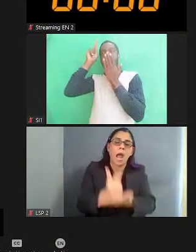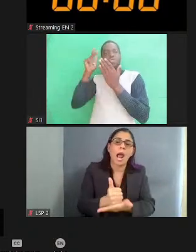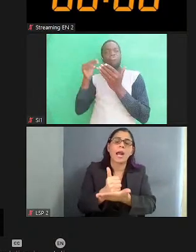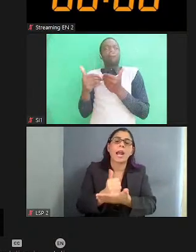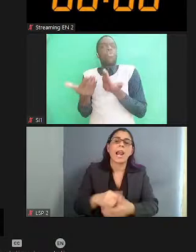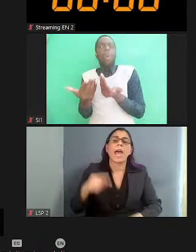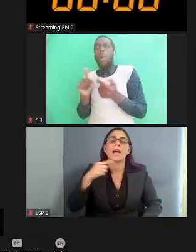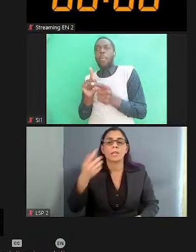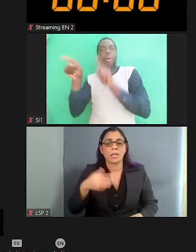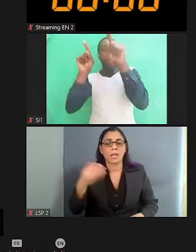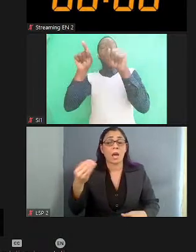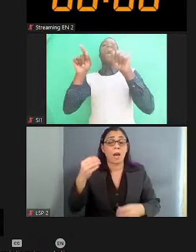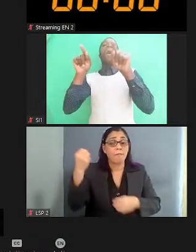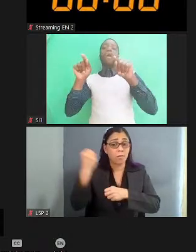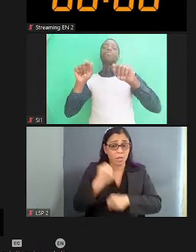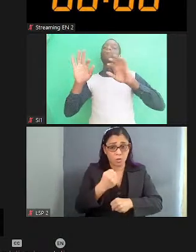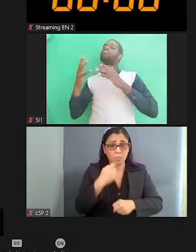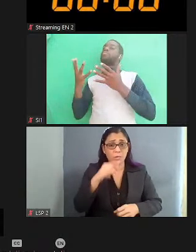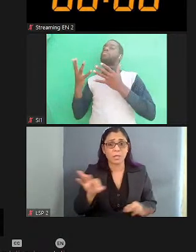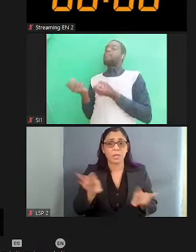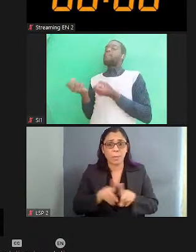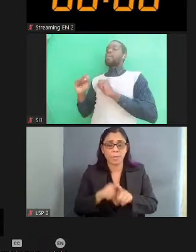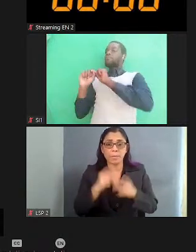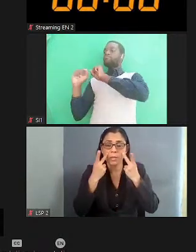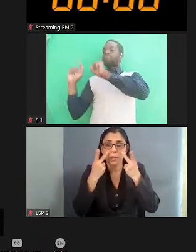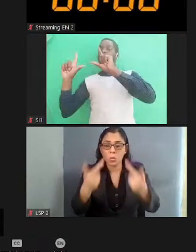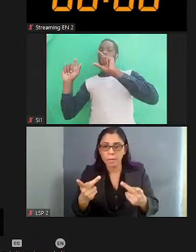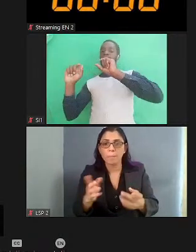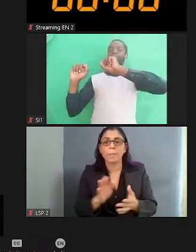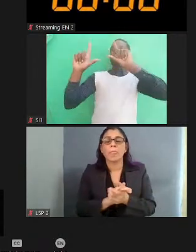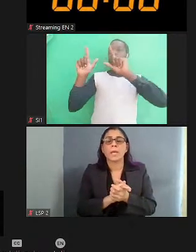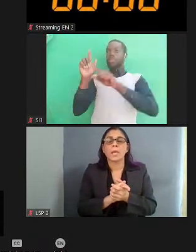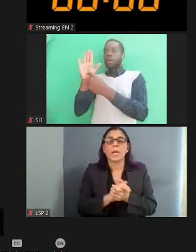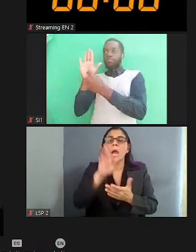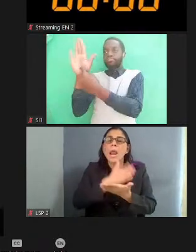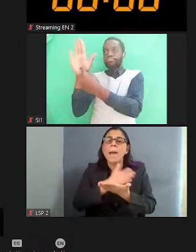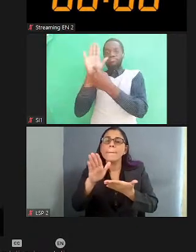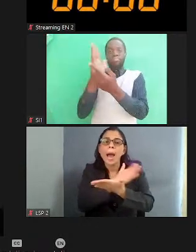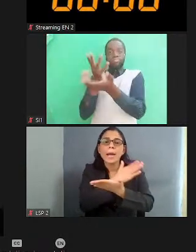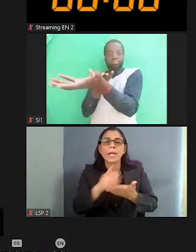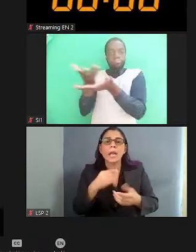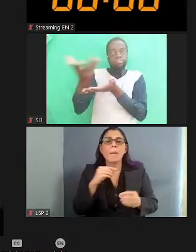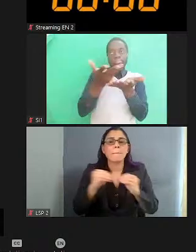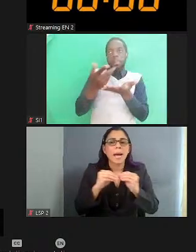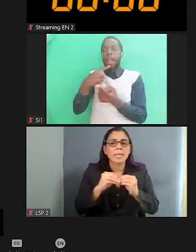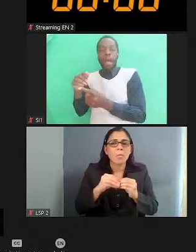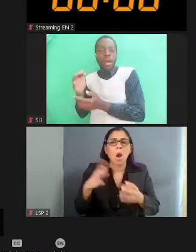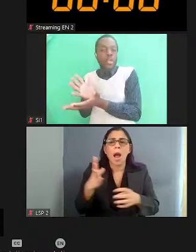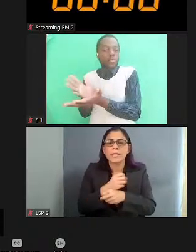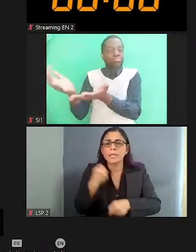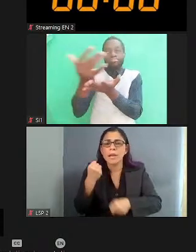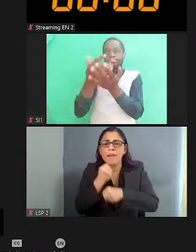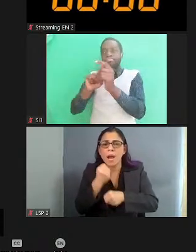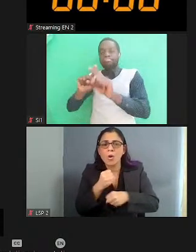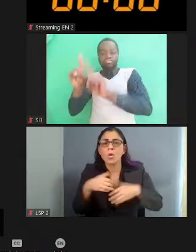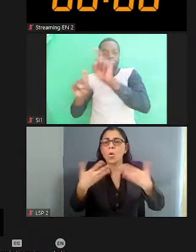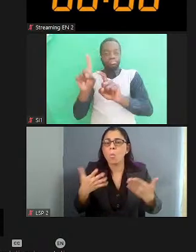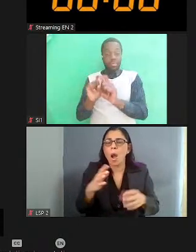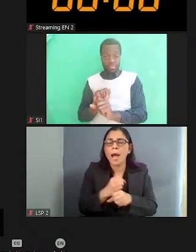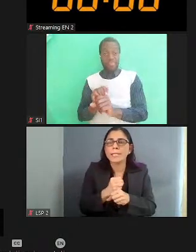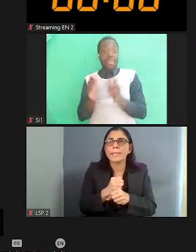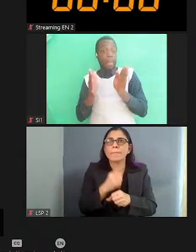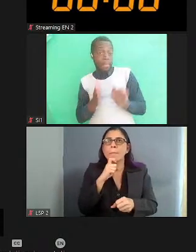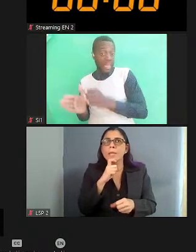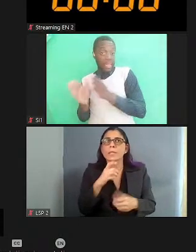reach this population we had our divisional information of all of this and so in the preparatory stage